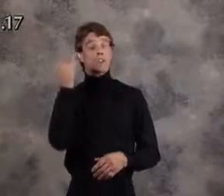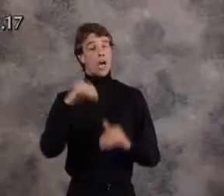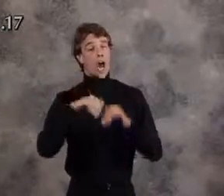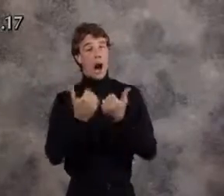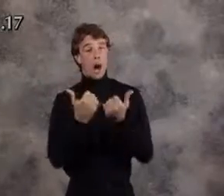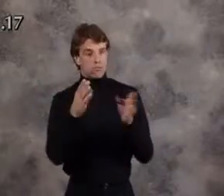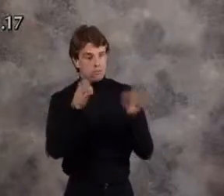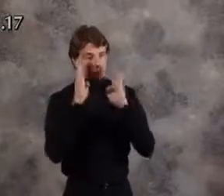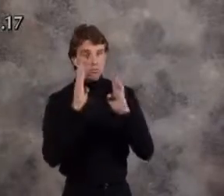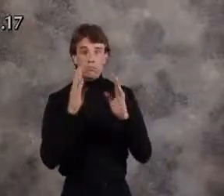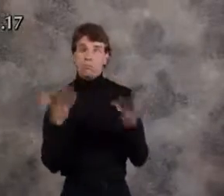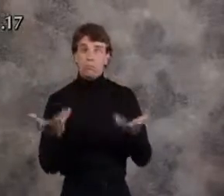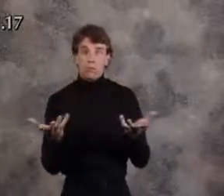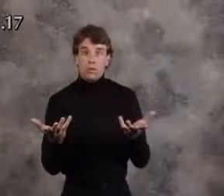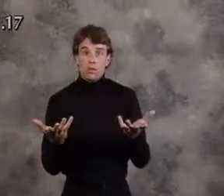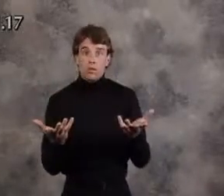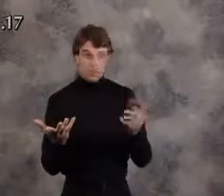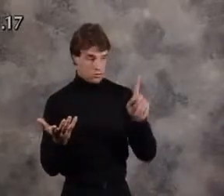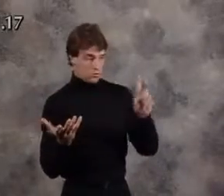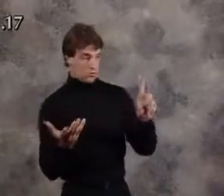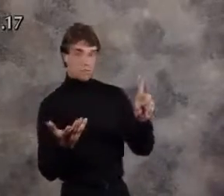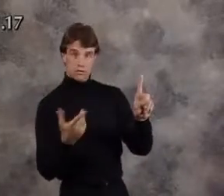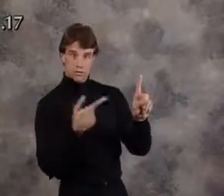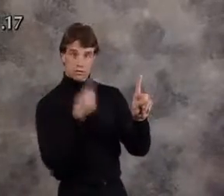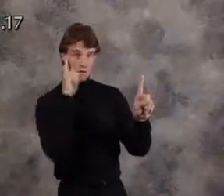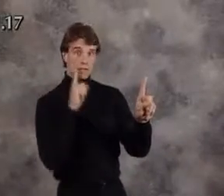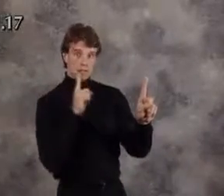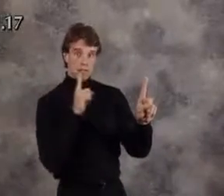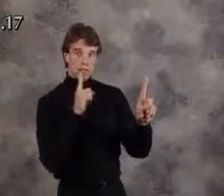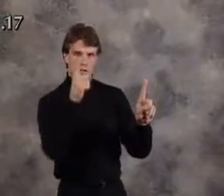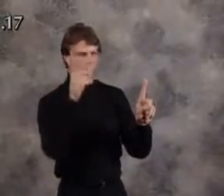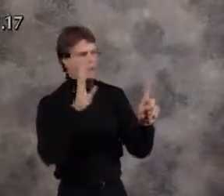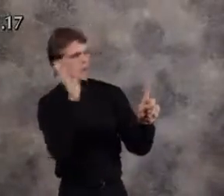Another way of getting one's attention is to wave,